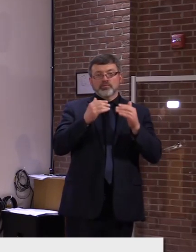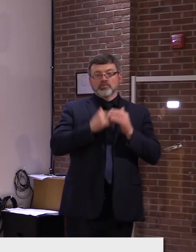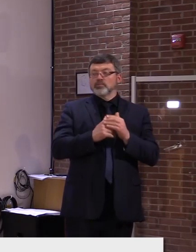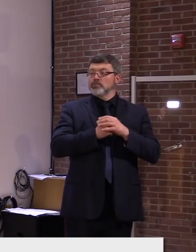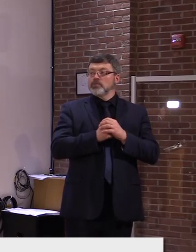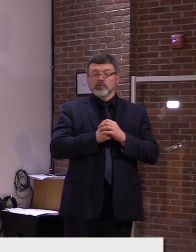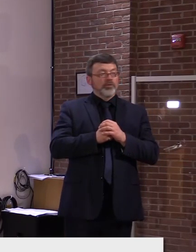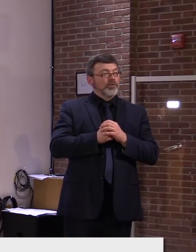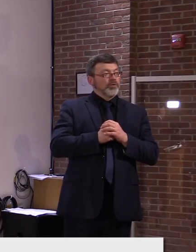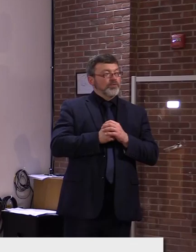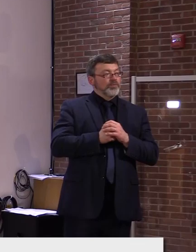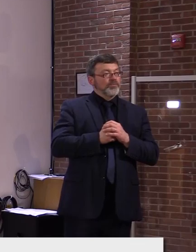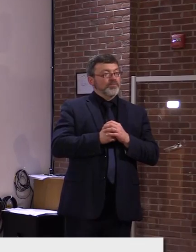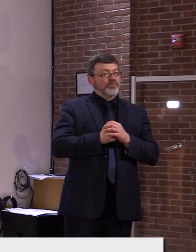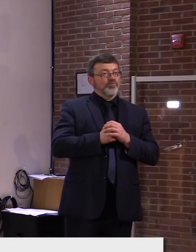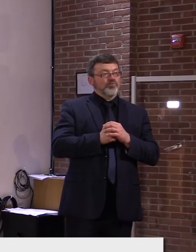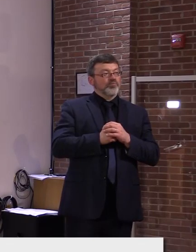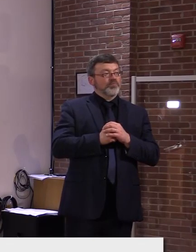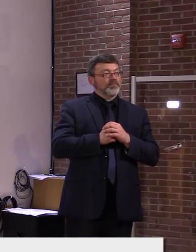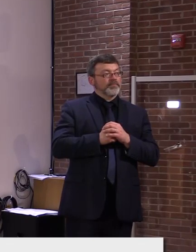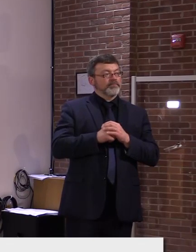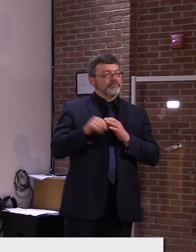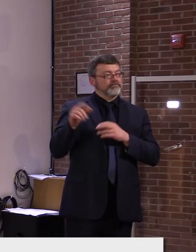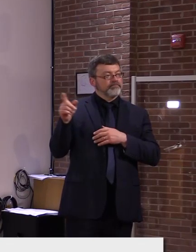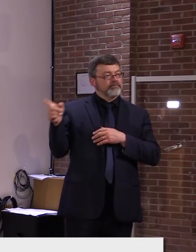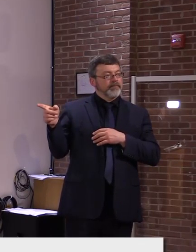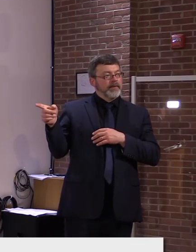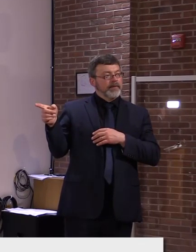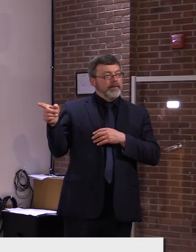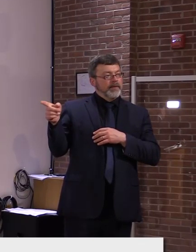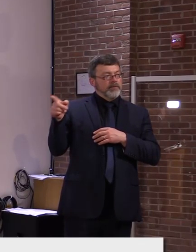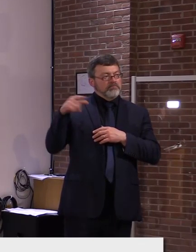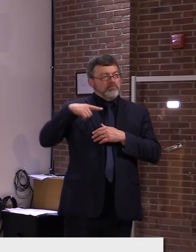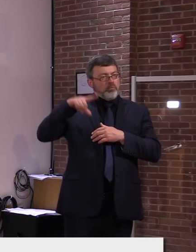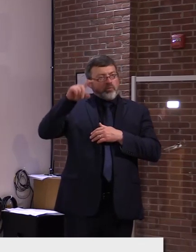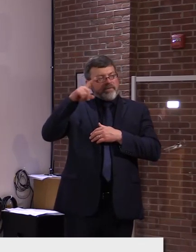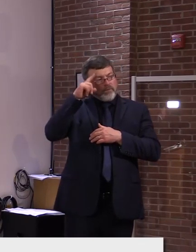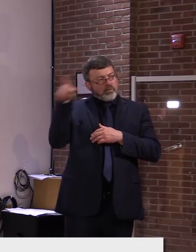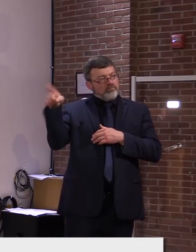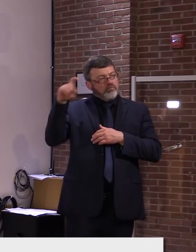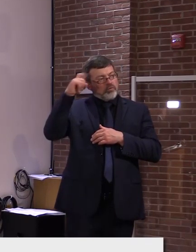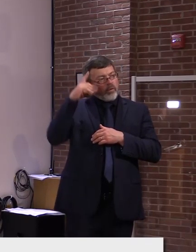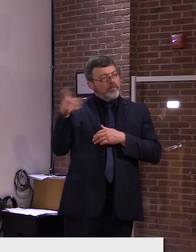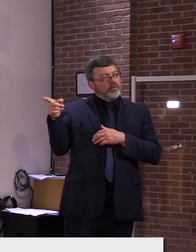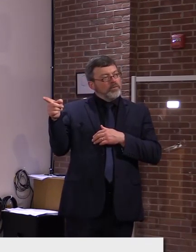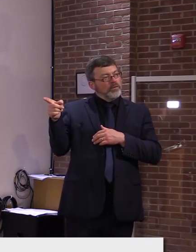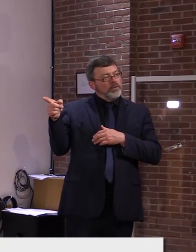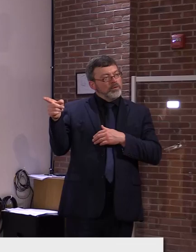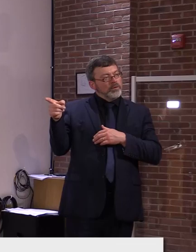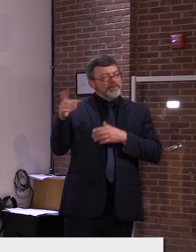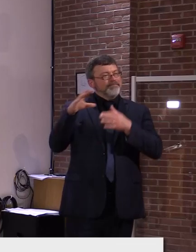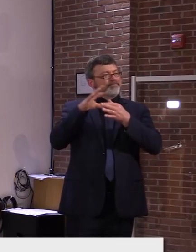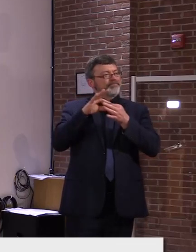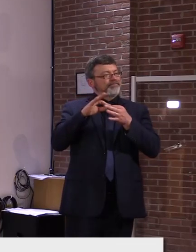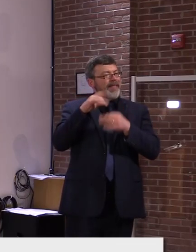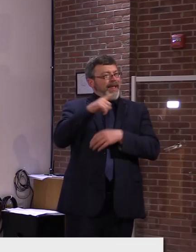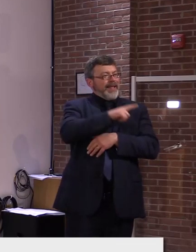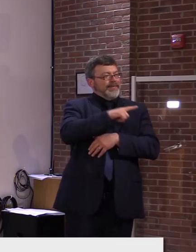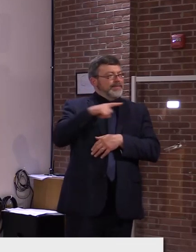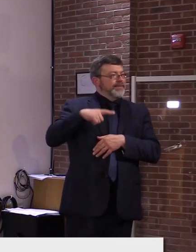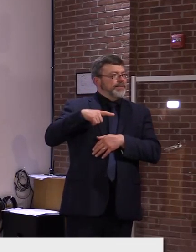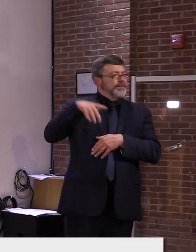to Dadden about the accomplishments of the legislature this year, and I wanted to ask specifically about the leadership. This is the